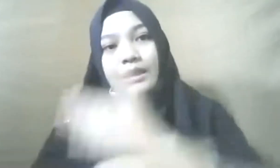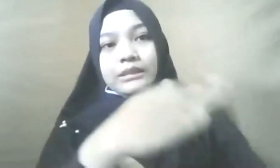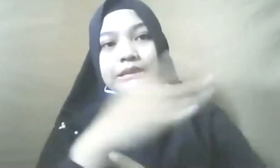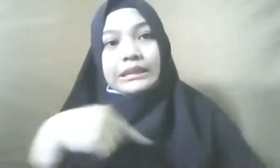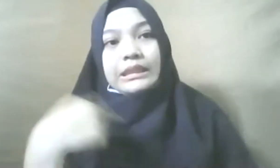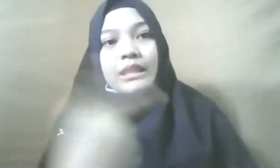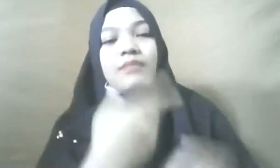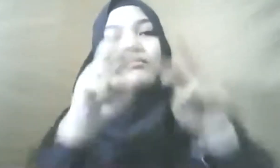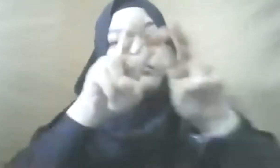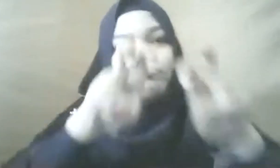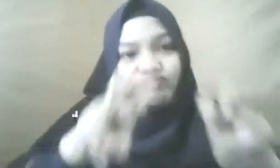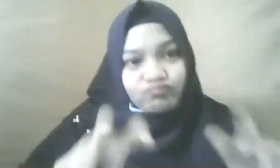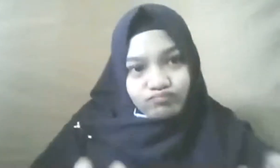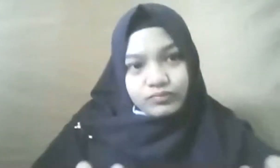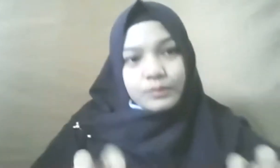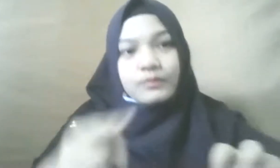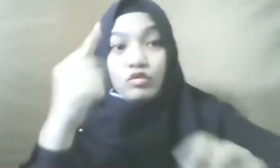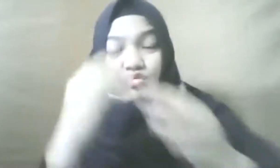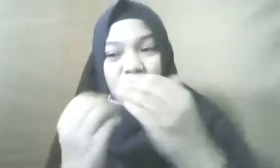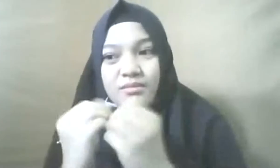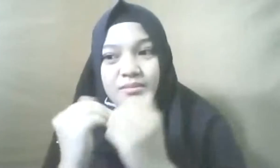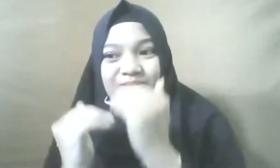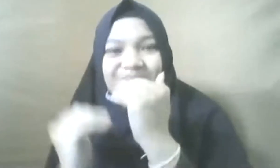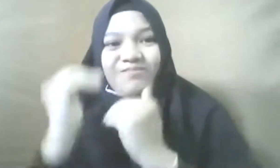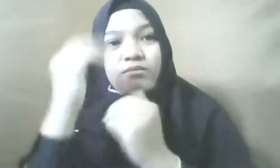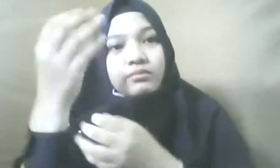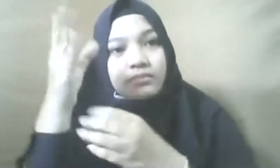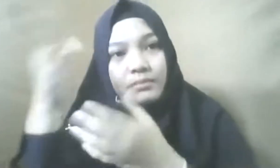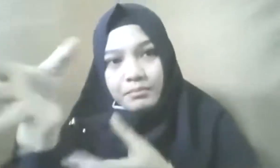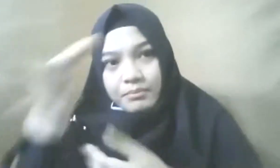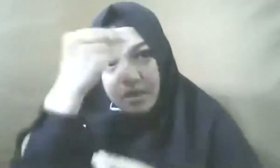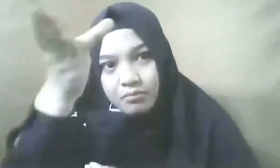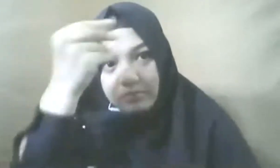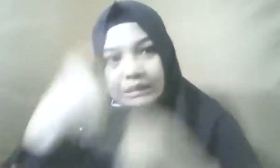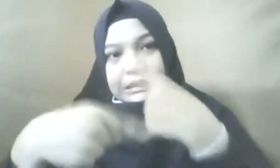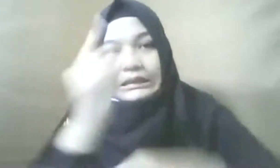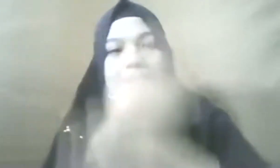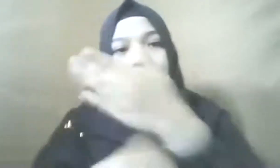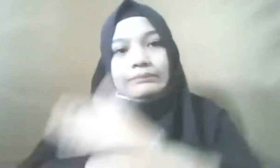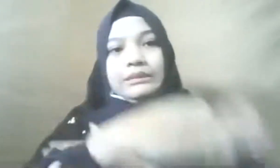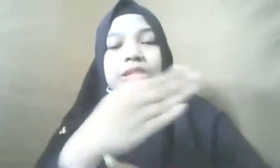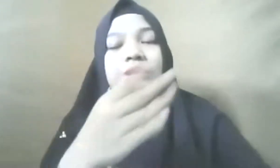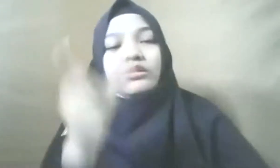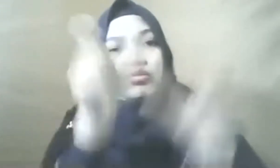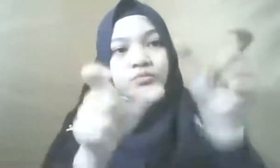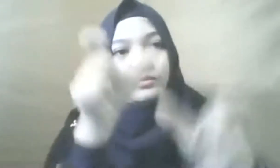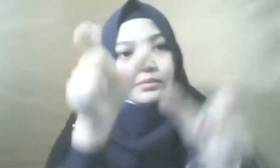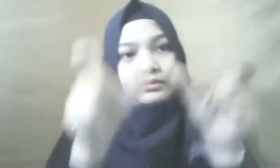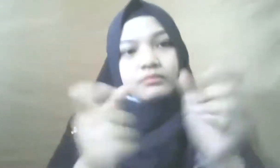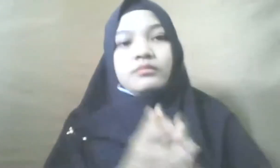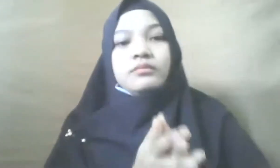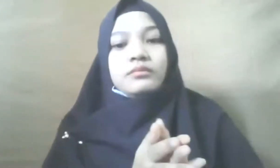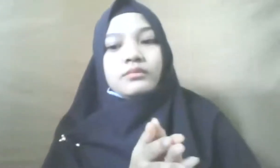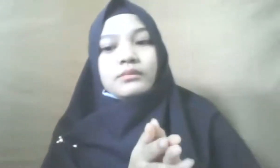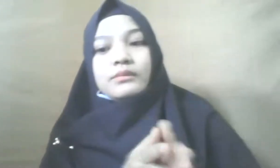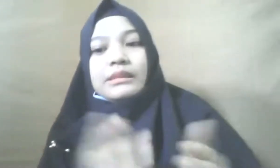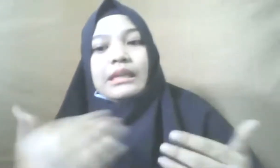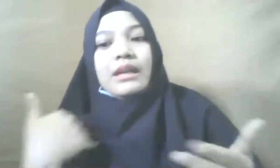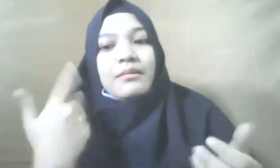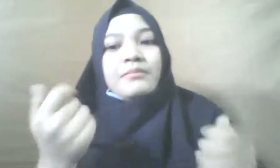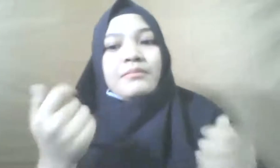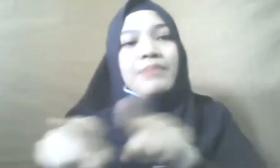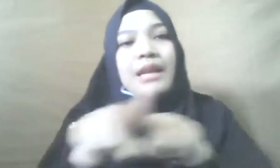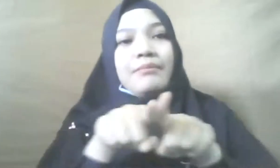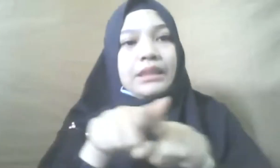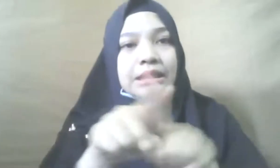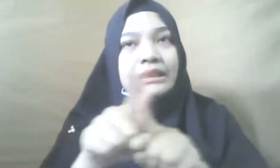research to advance knowledge about the lived experience of people with disability, assist governments and also